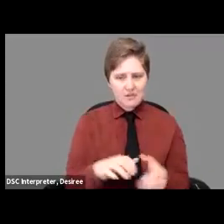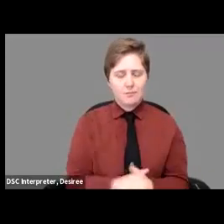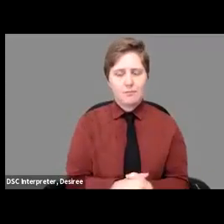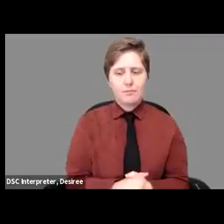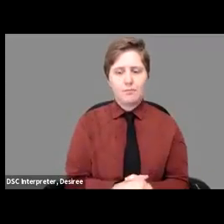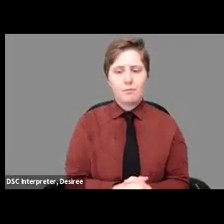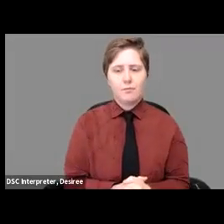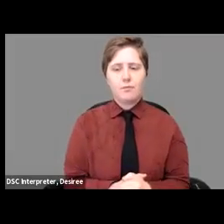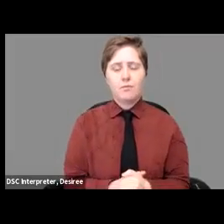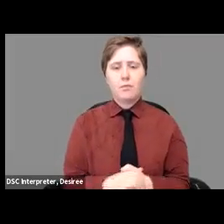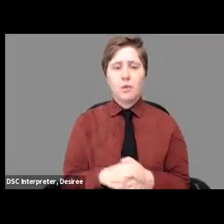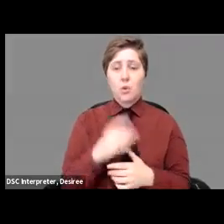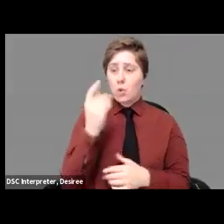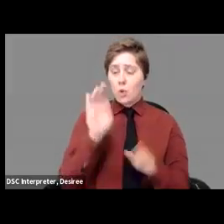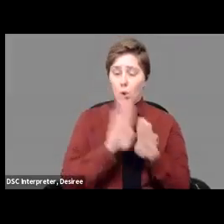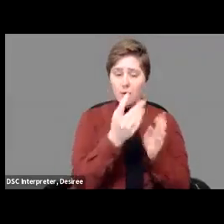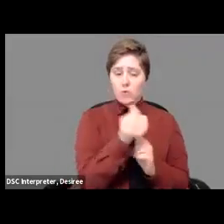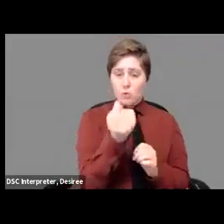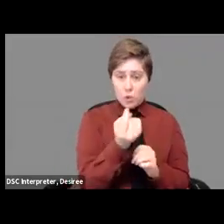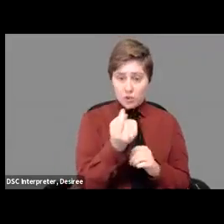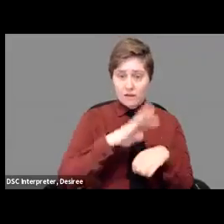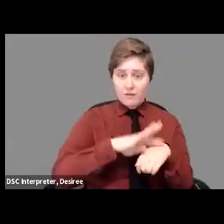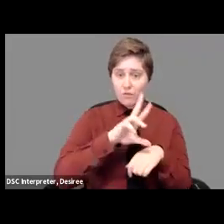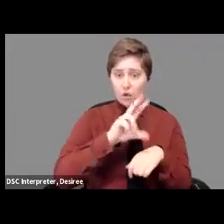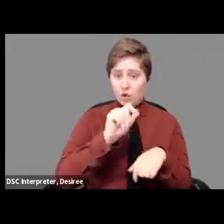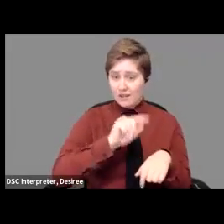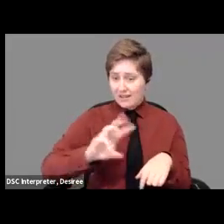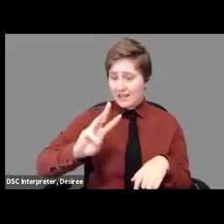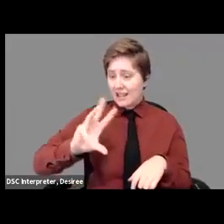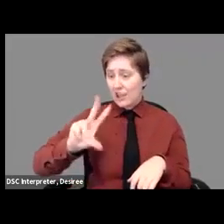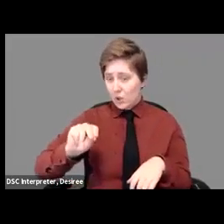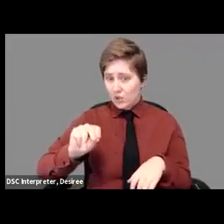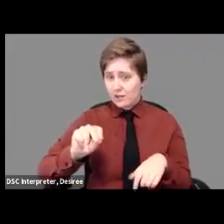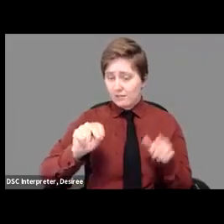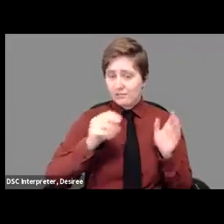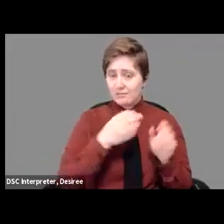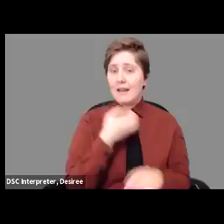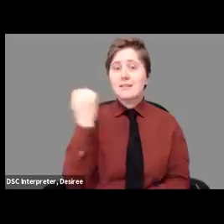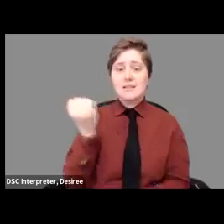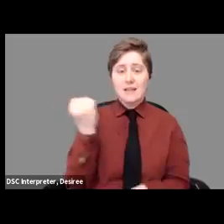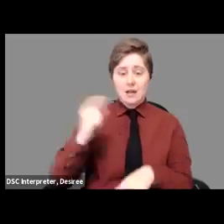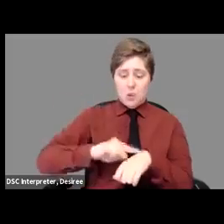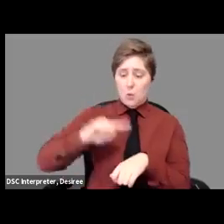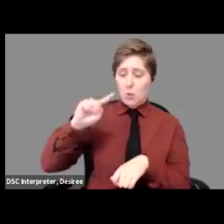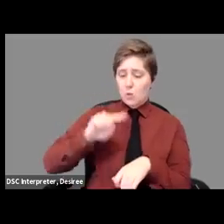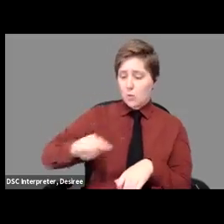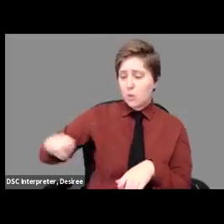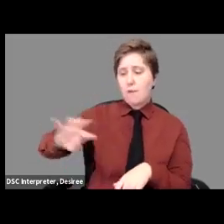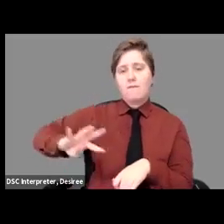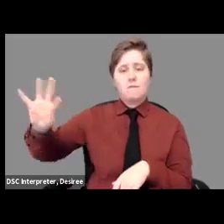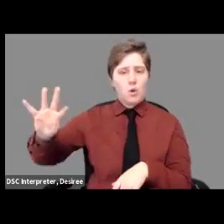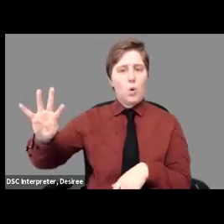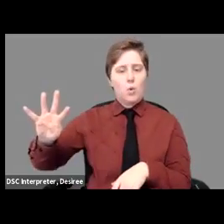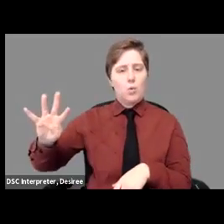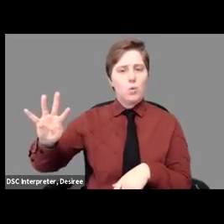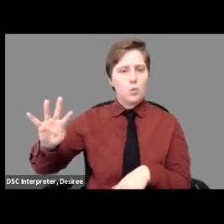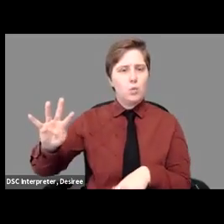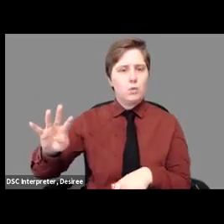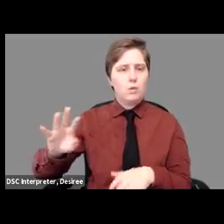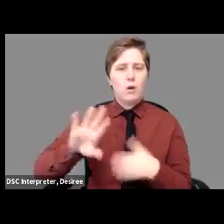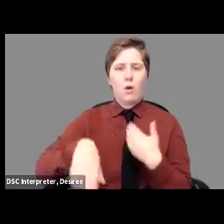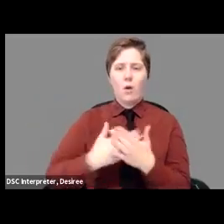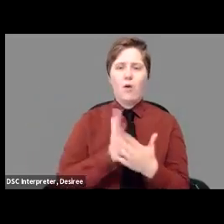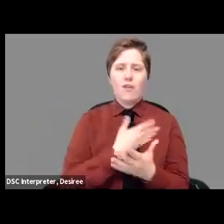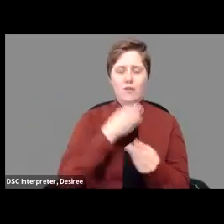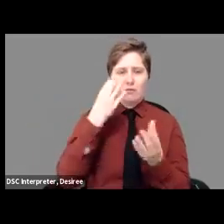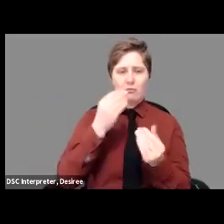open Tuesdays, 4:30 to 6:30 p.m., Saturdays, 1 to 4 p.m. All our